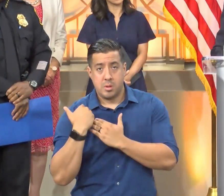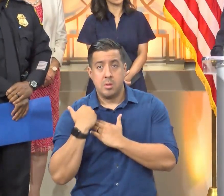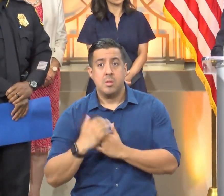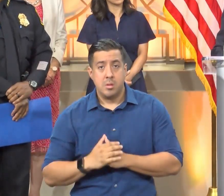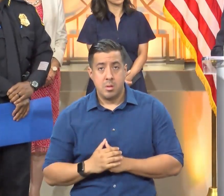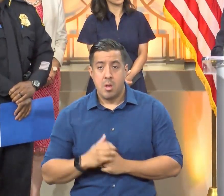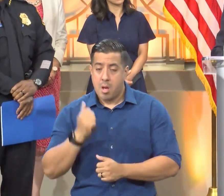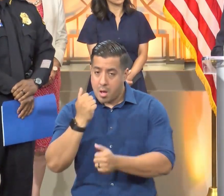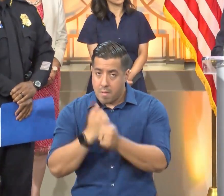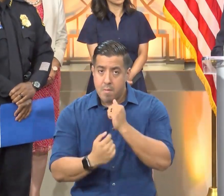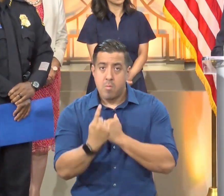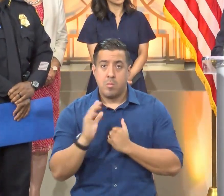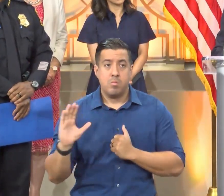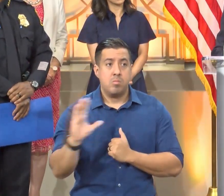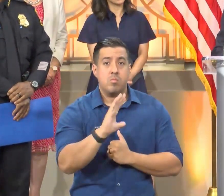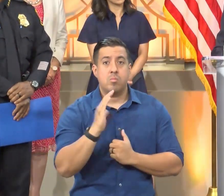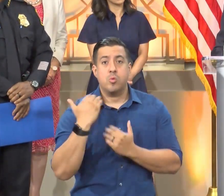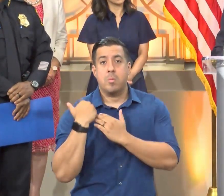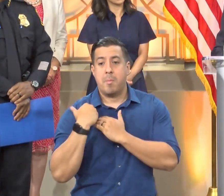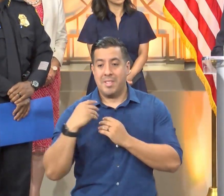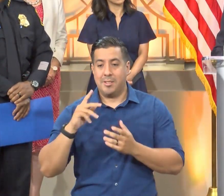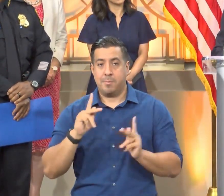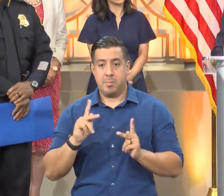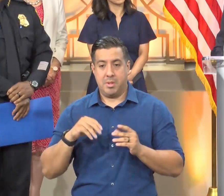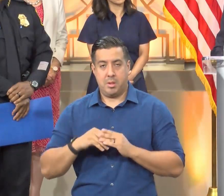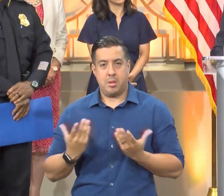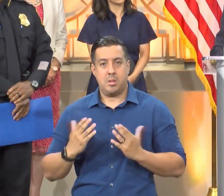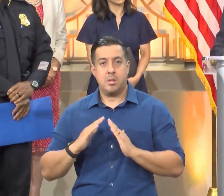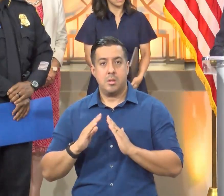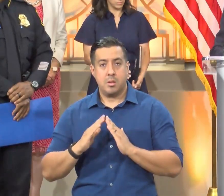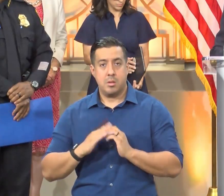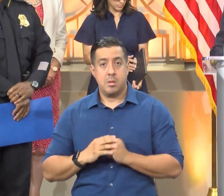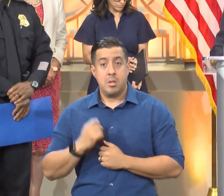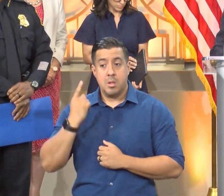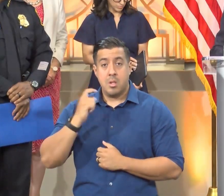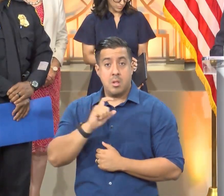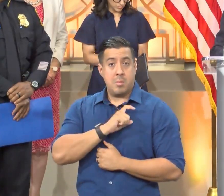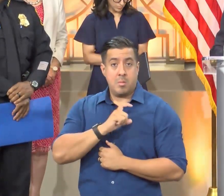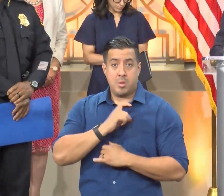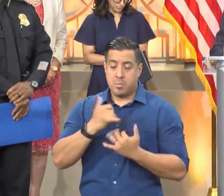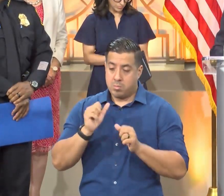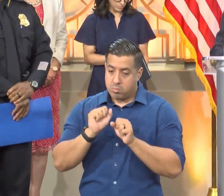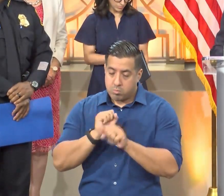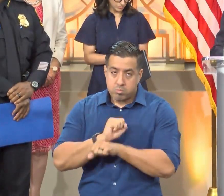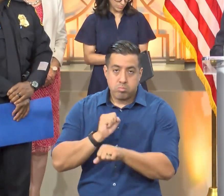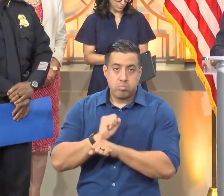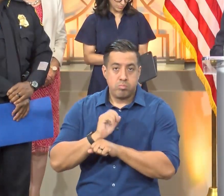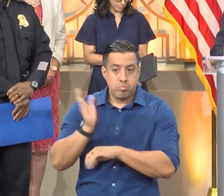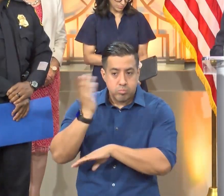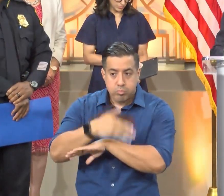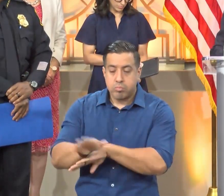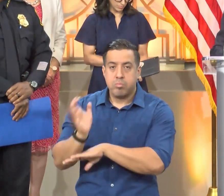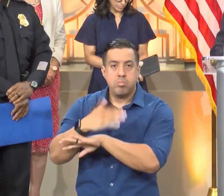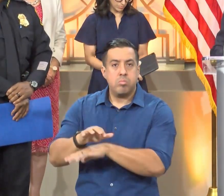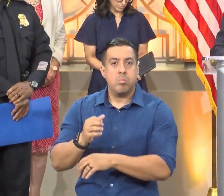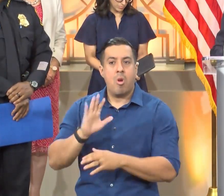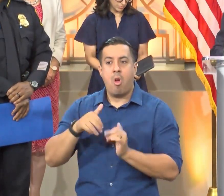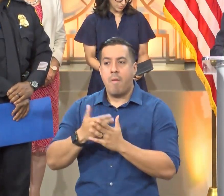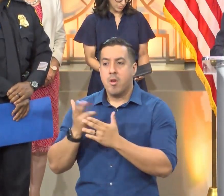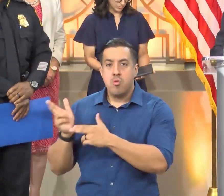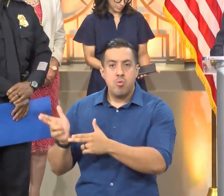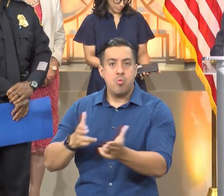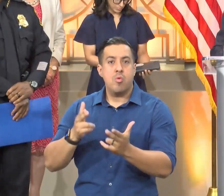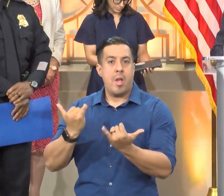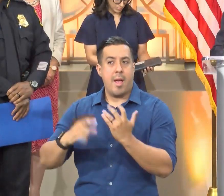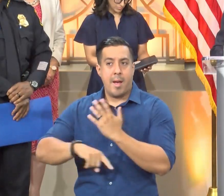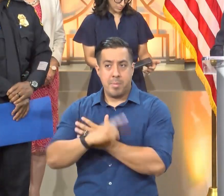single person in this city. And the police have been working nonstop to solve the latest shootings. And